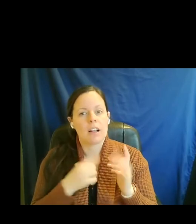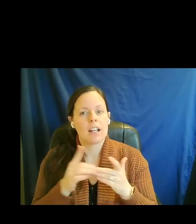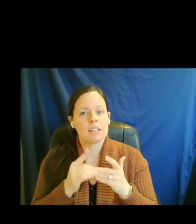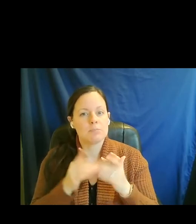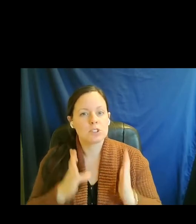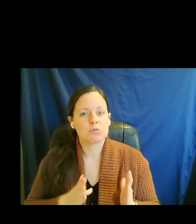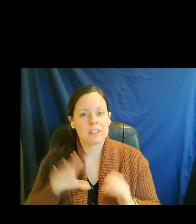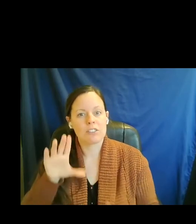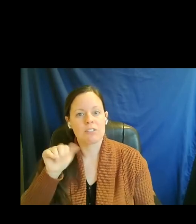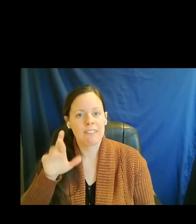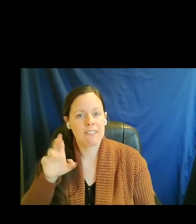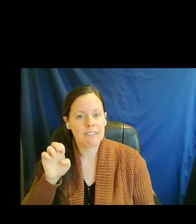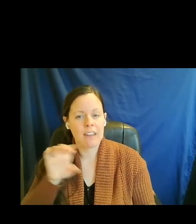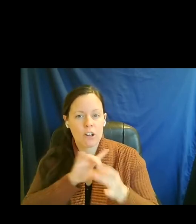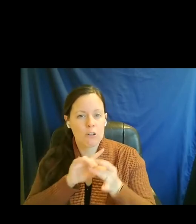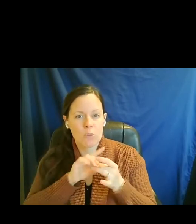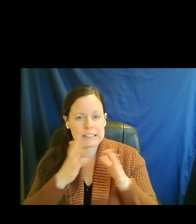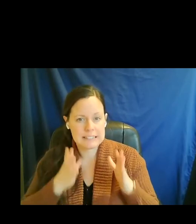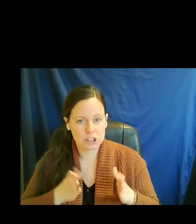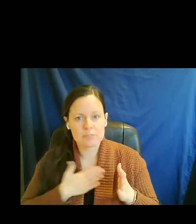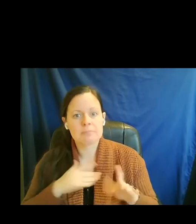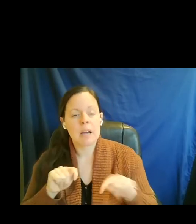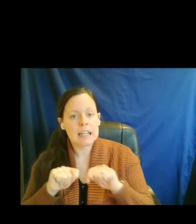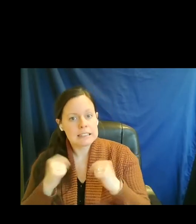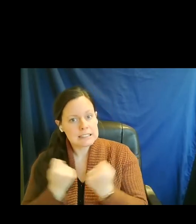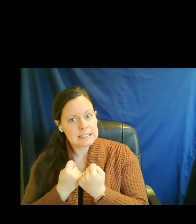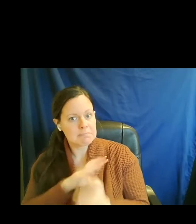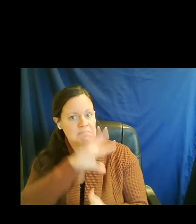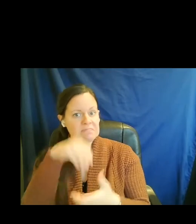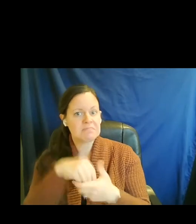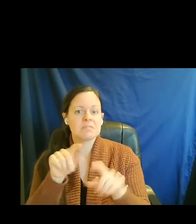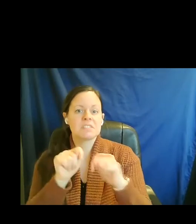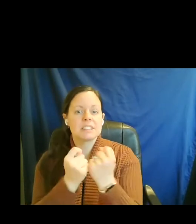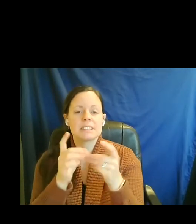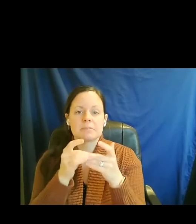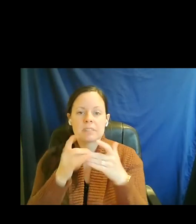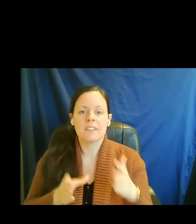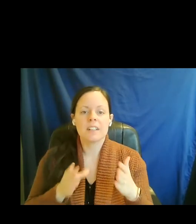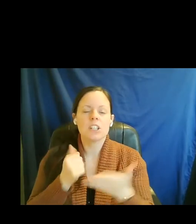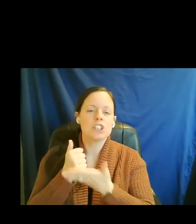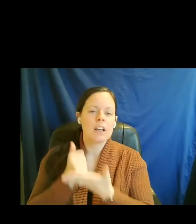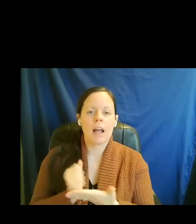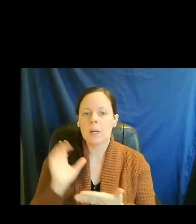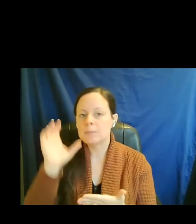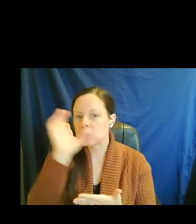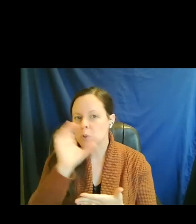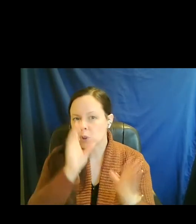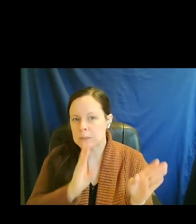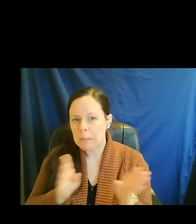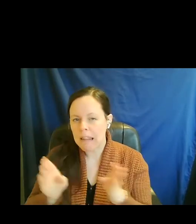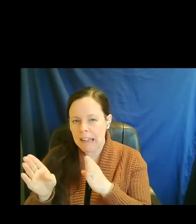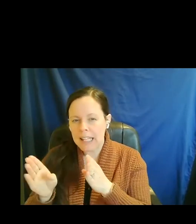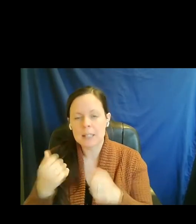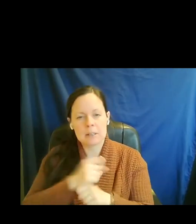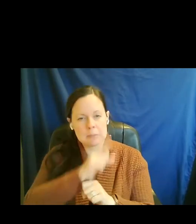Coordination, and my team, I've been a part of a team of leaders who have helped with the surge planning to make sure that we